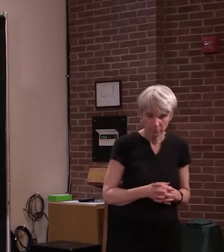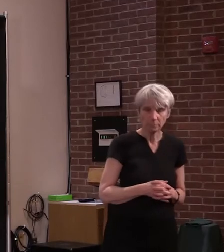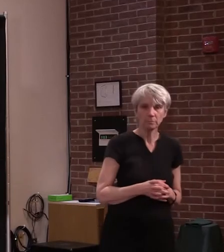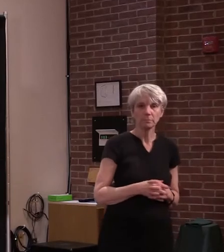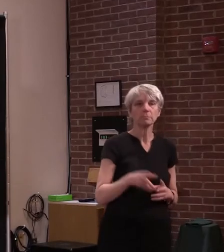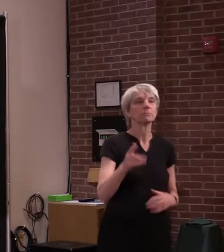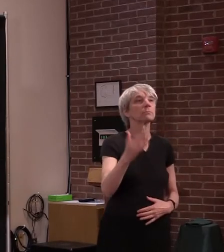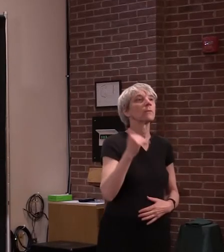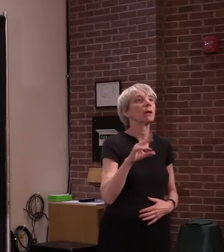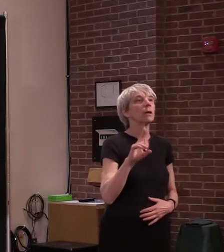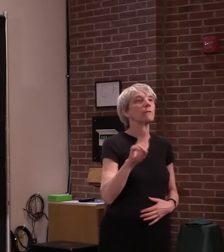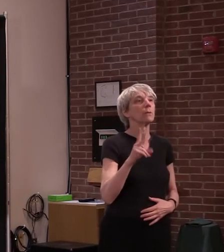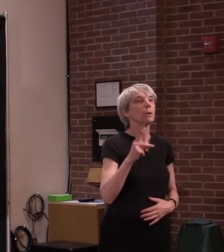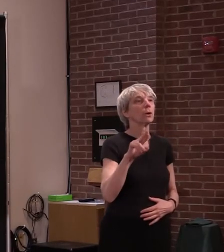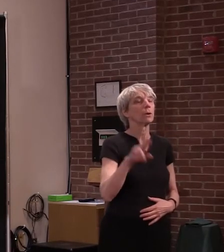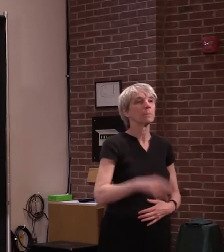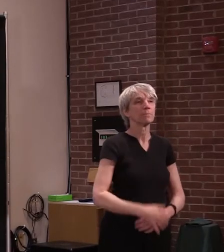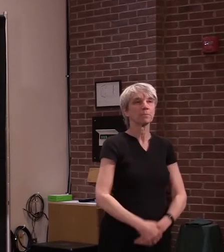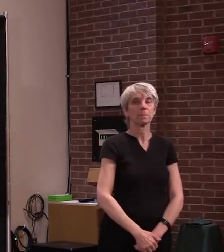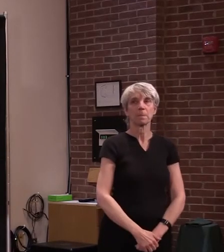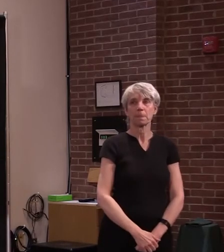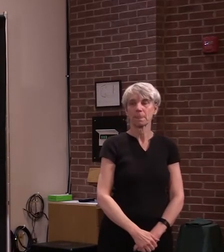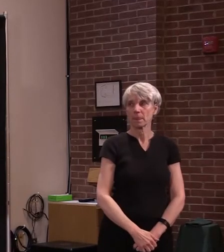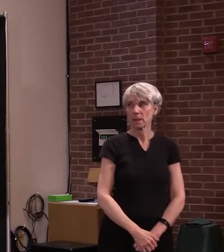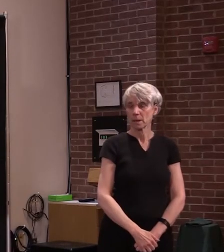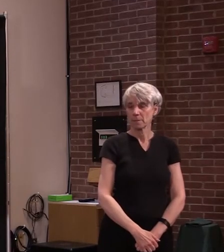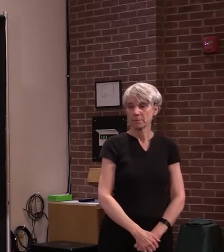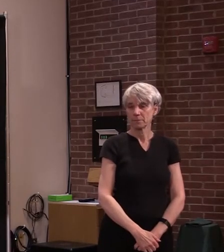Okay, thank you. Lexi, BPR.